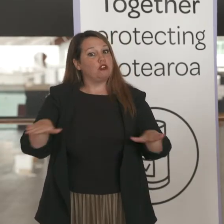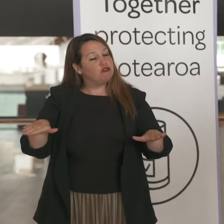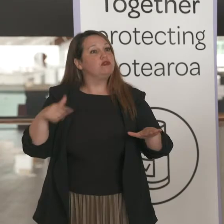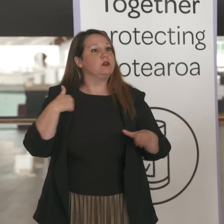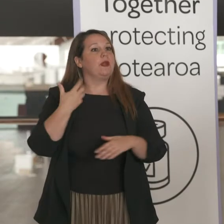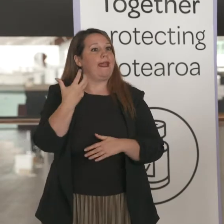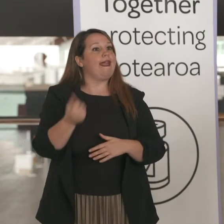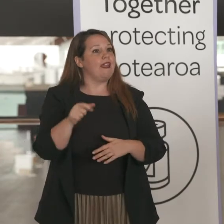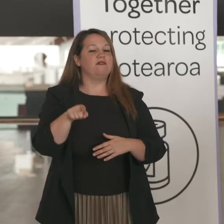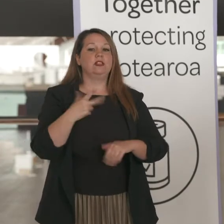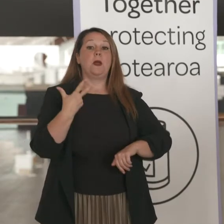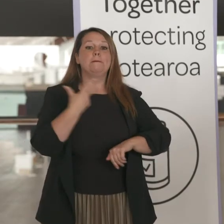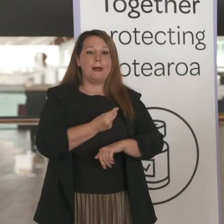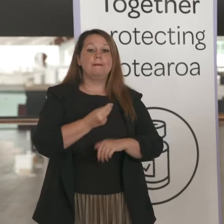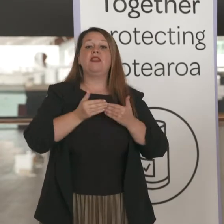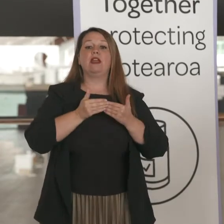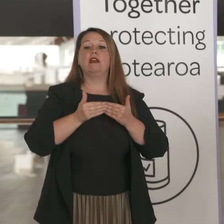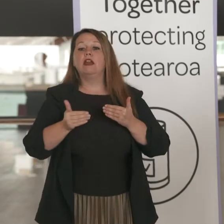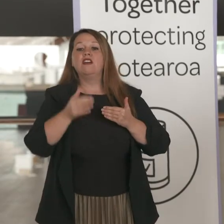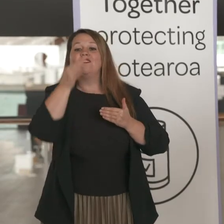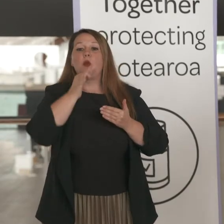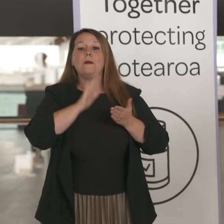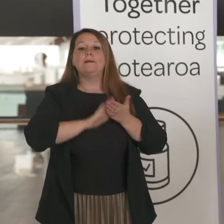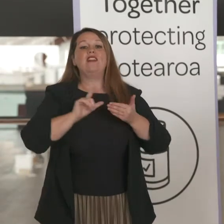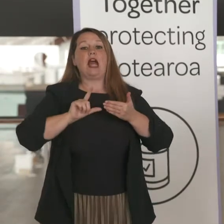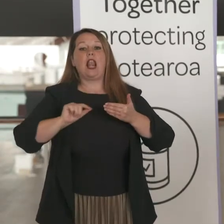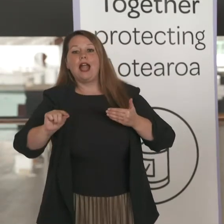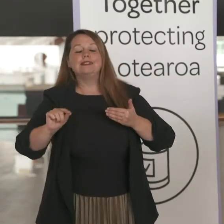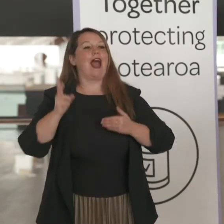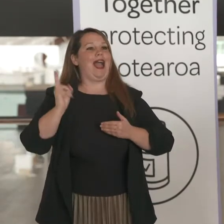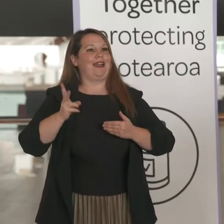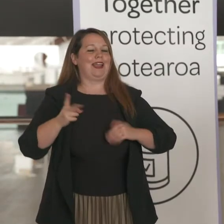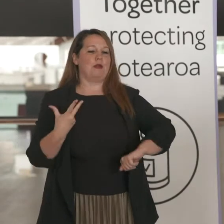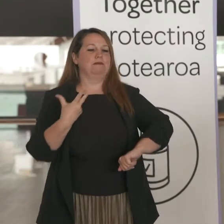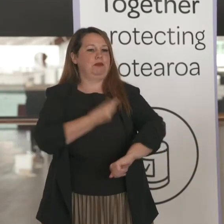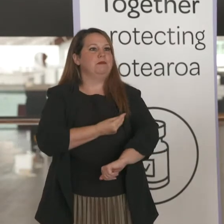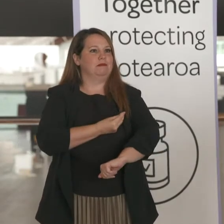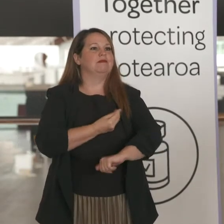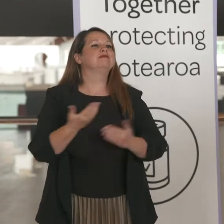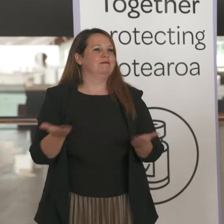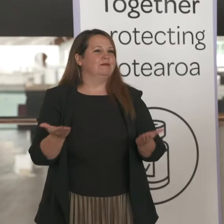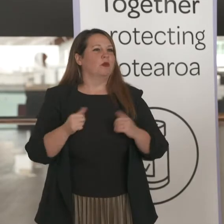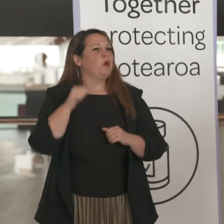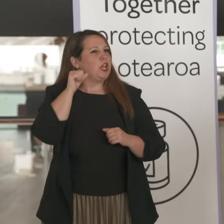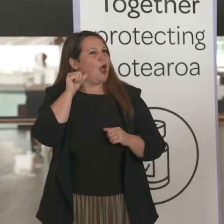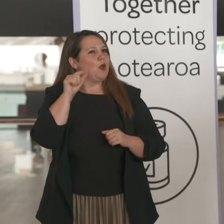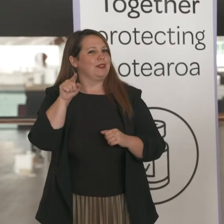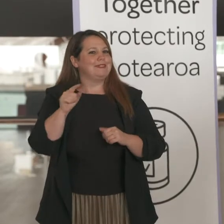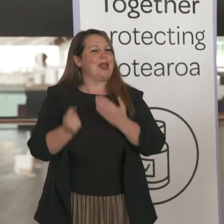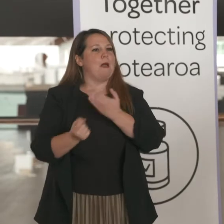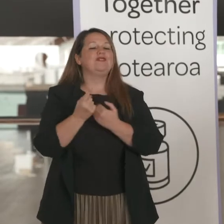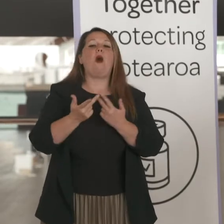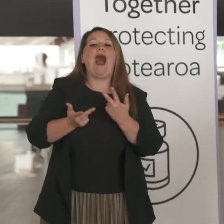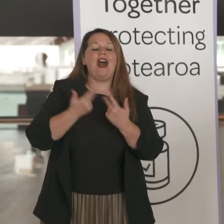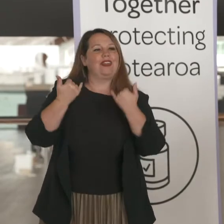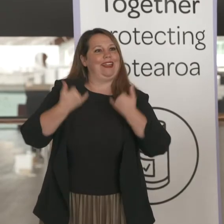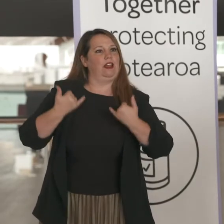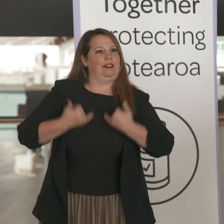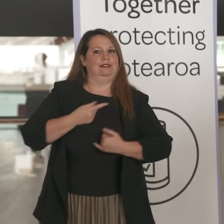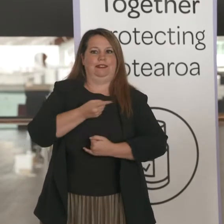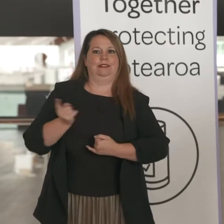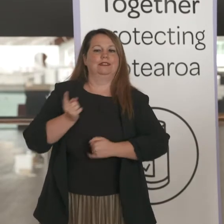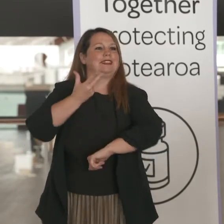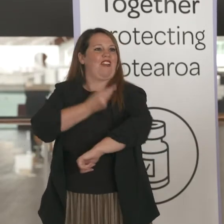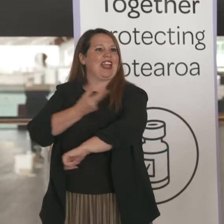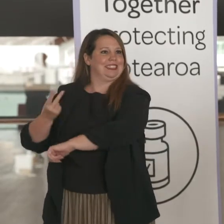at least a few months, by a booster. And there's a very good reason why this is done.